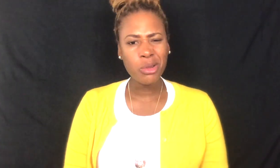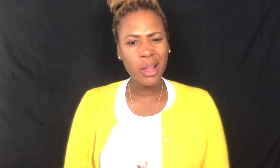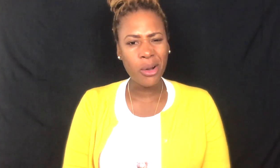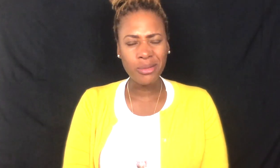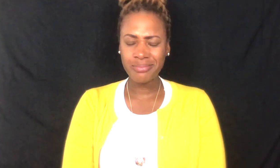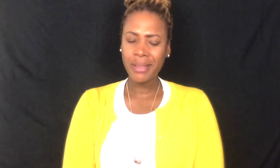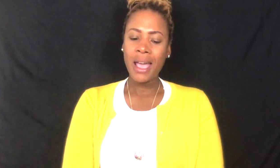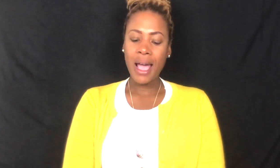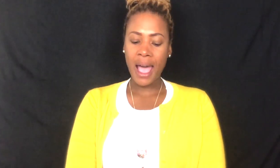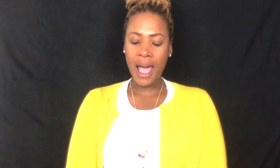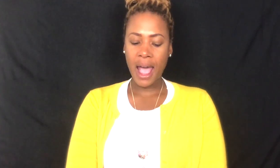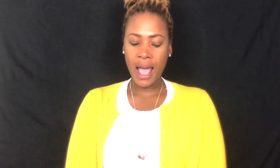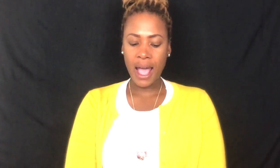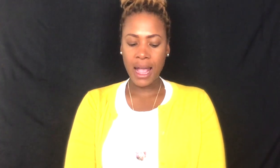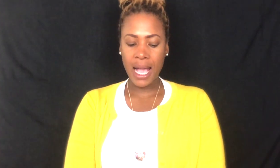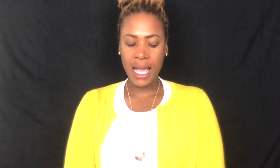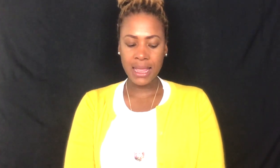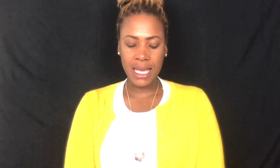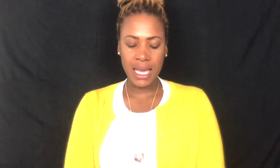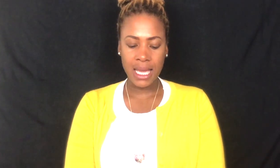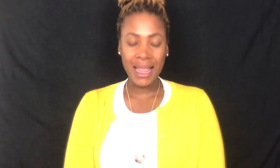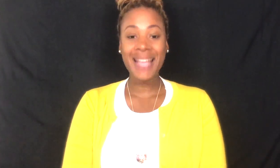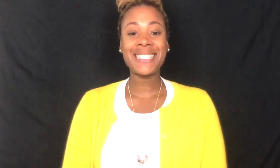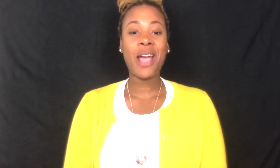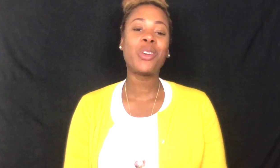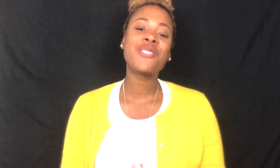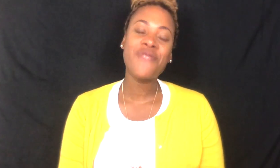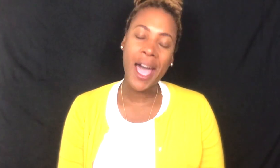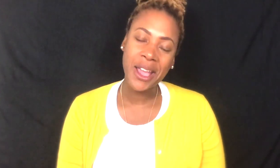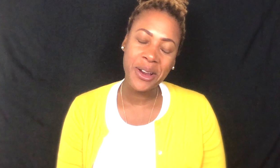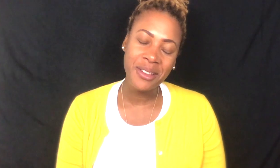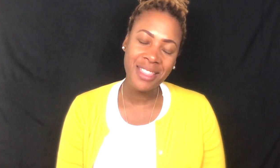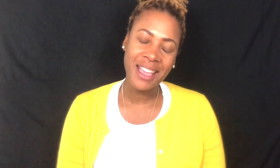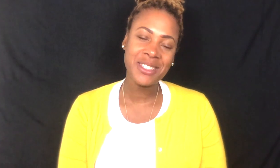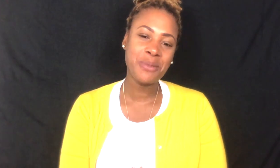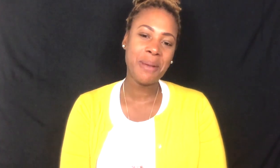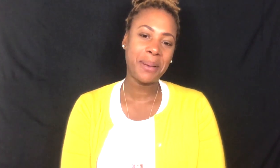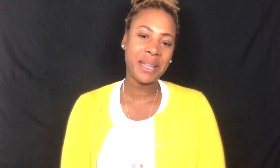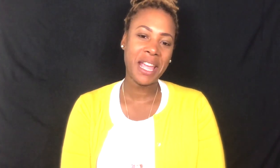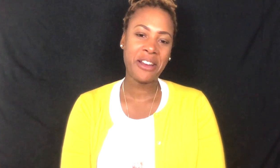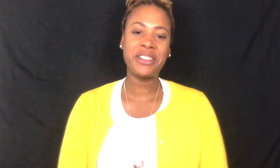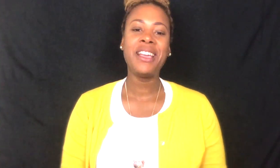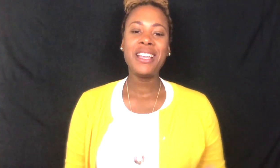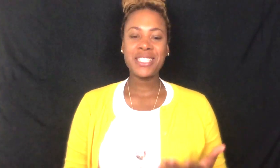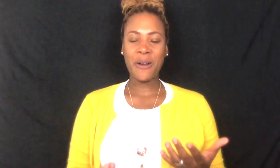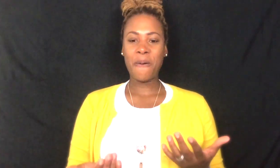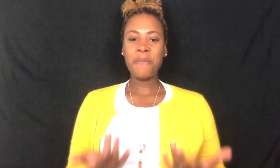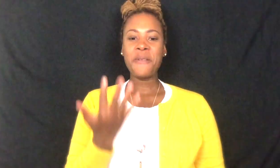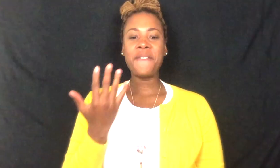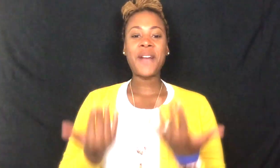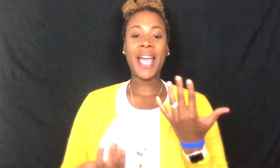low. And the last sign was fire, thanks to my buddy Aaron. So fire.